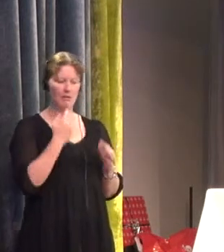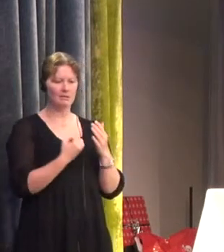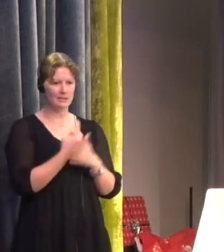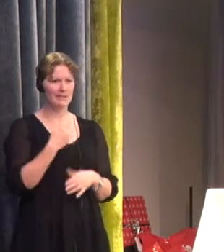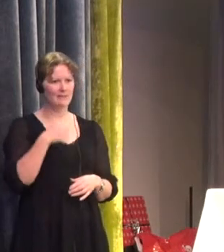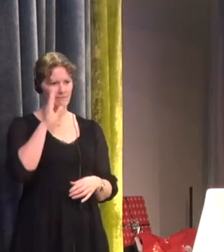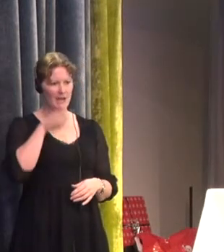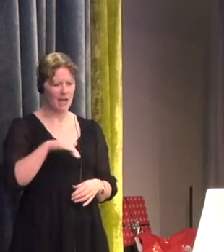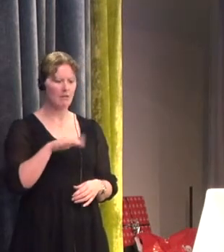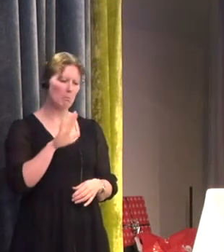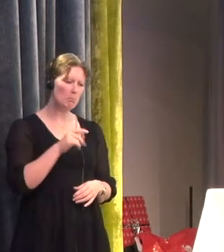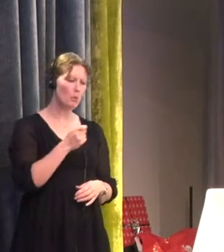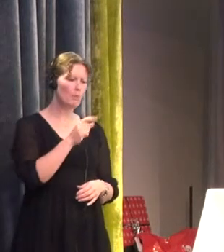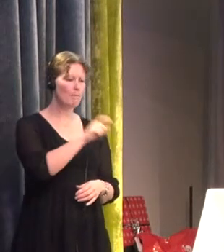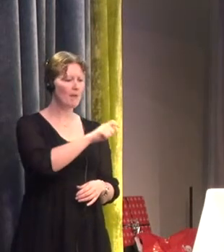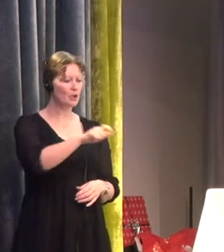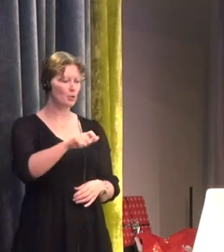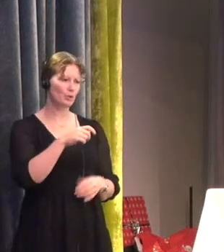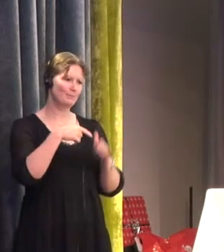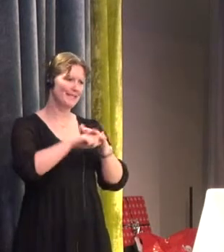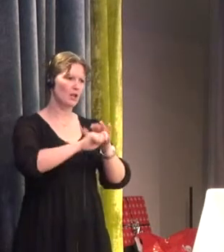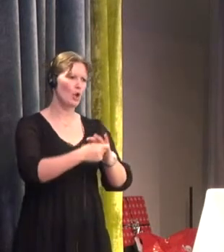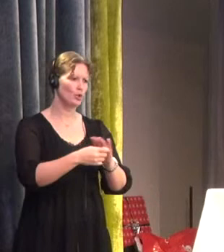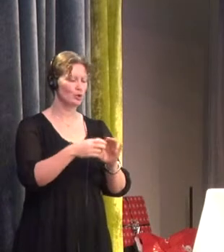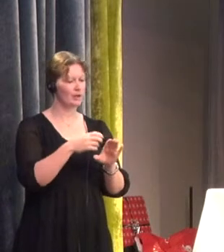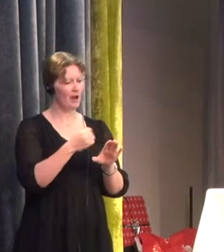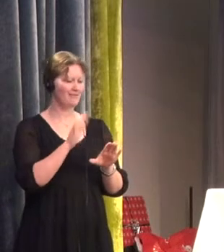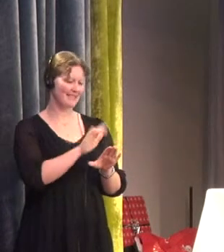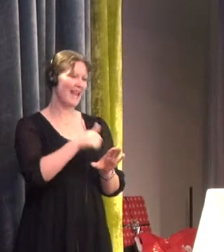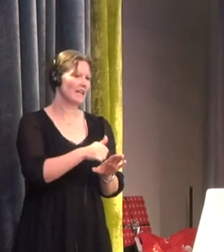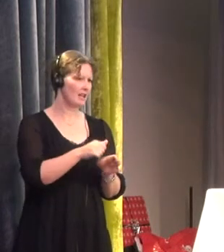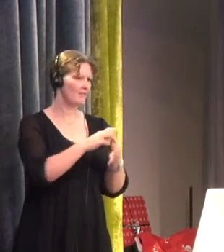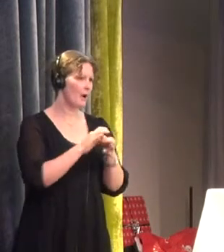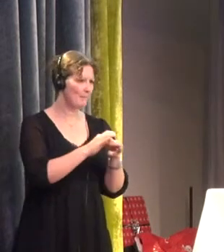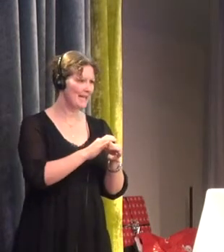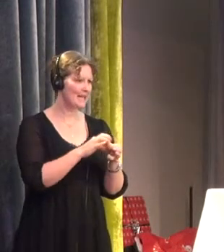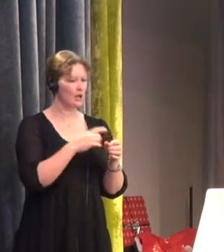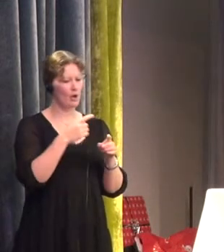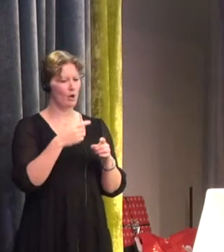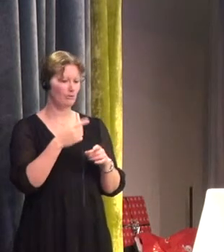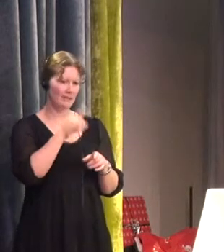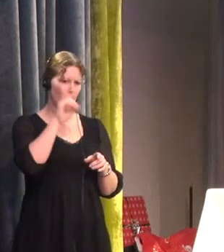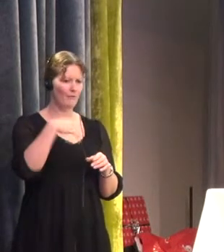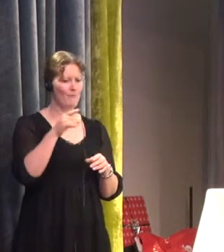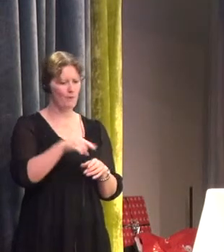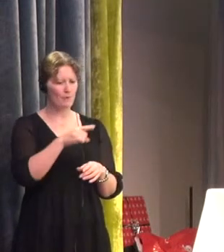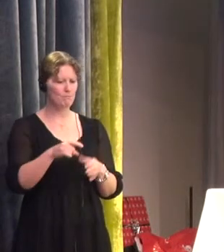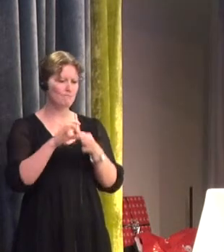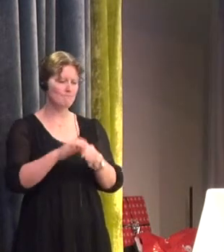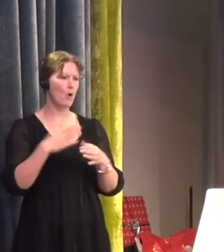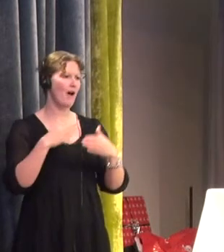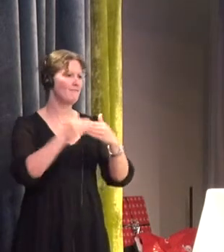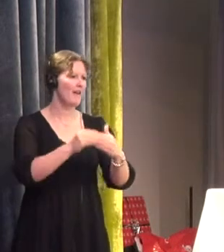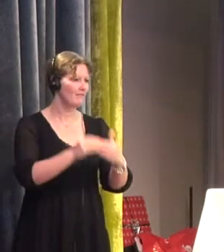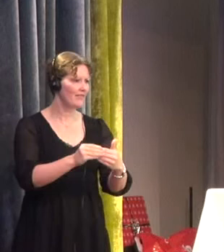or been prevented from opportunities, or told not to engage in certain actions, or not to have friendships with certain people. So it's a mixed